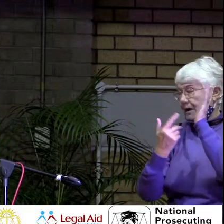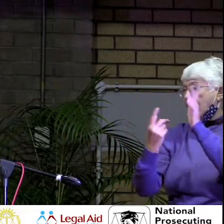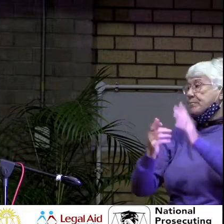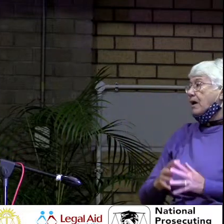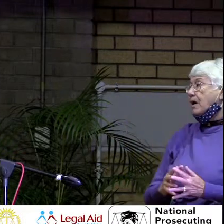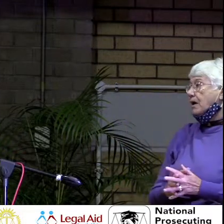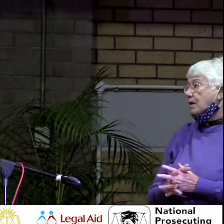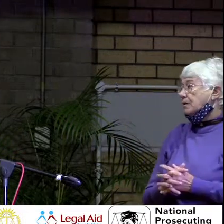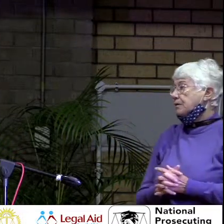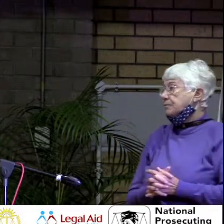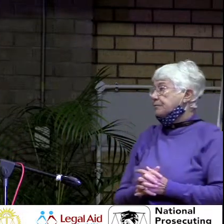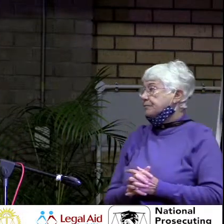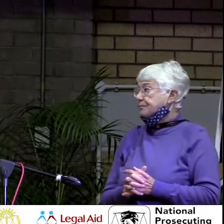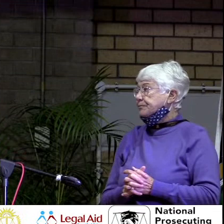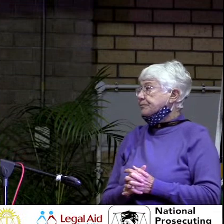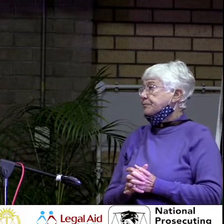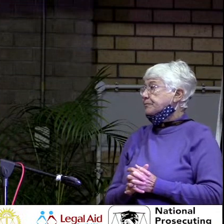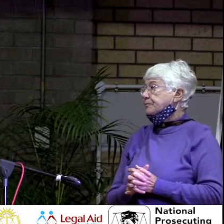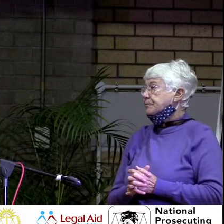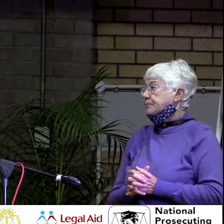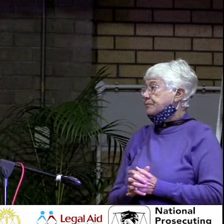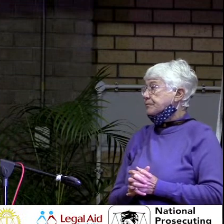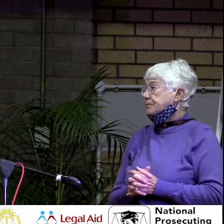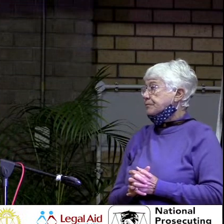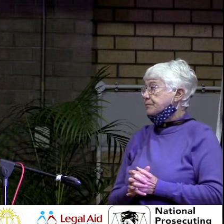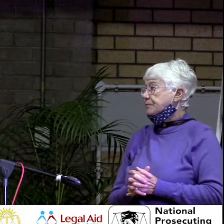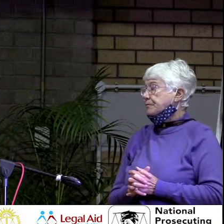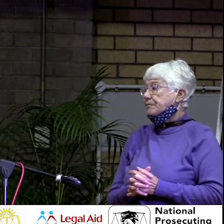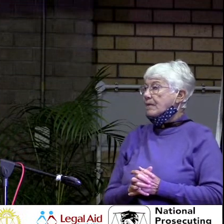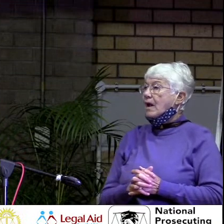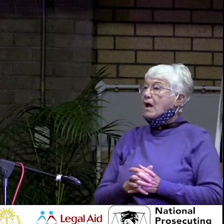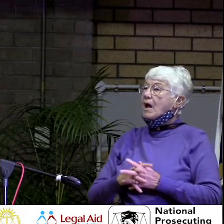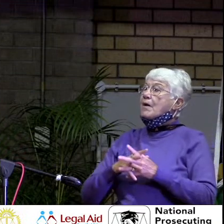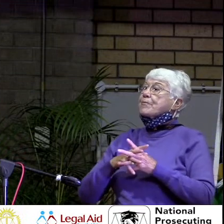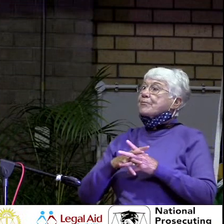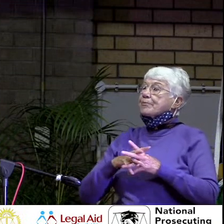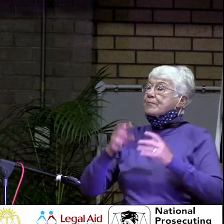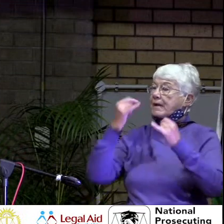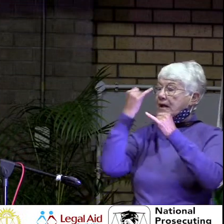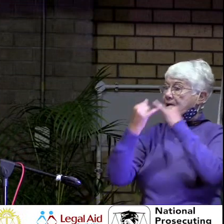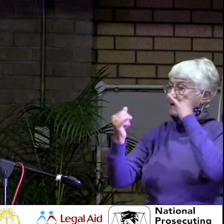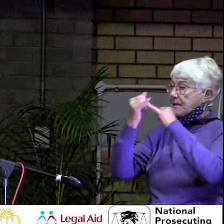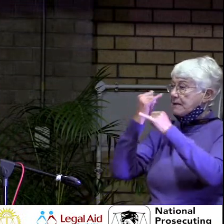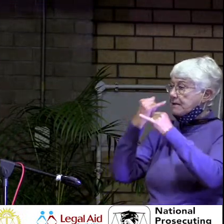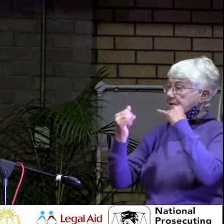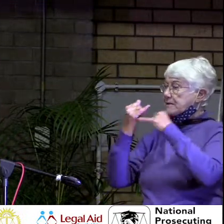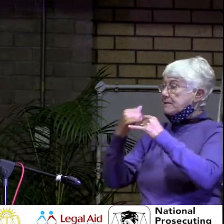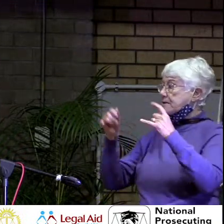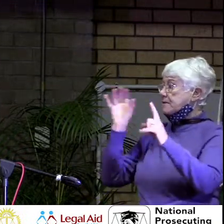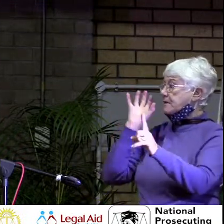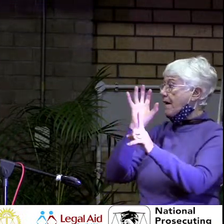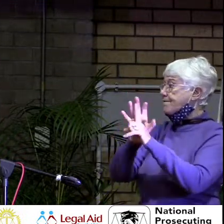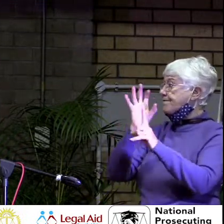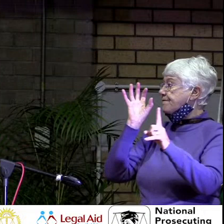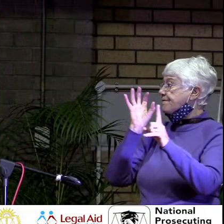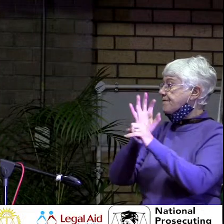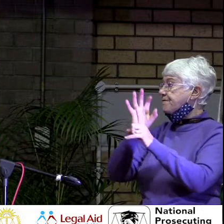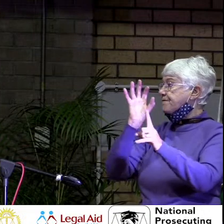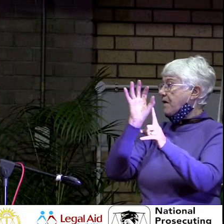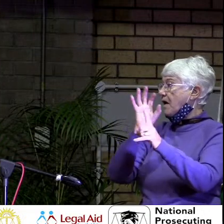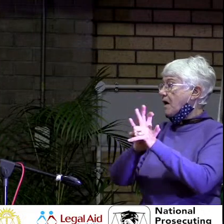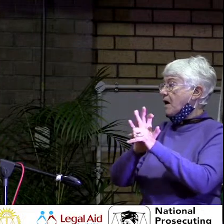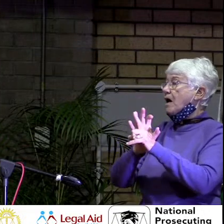Tutuzela care centres. Now, a sexual offences court is at the regional court level. I think your courts here are at